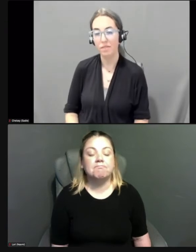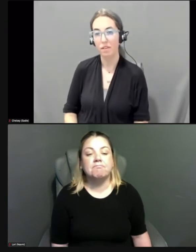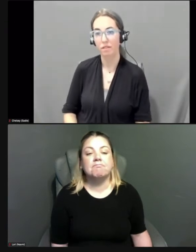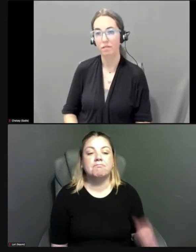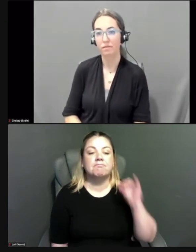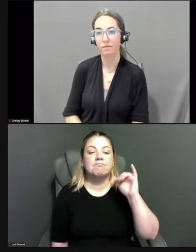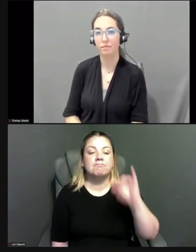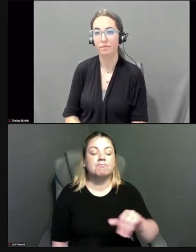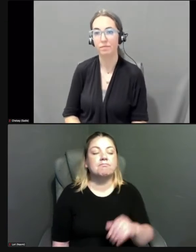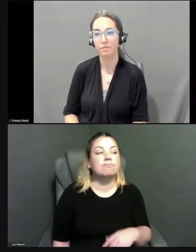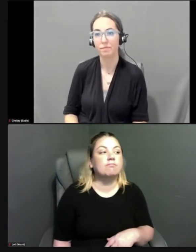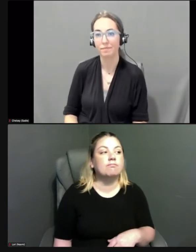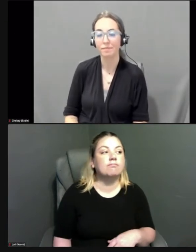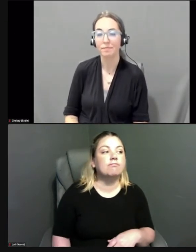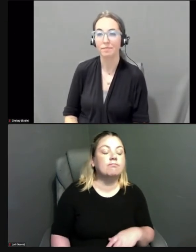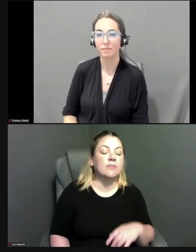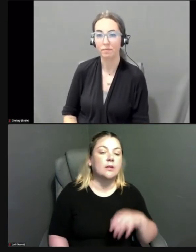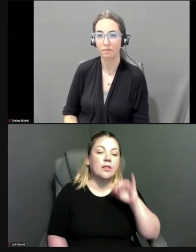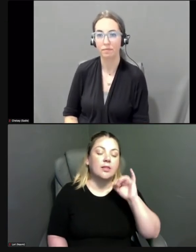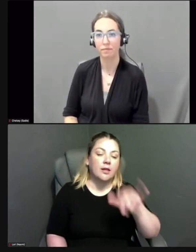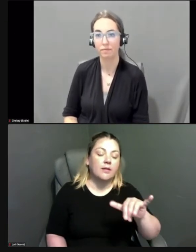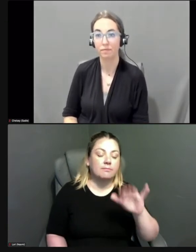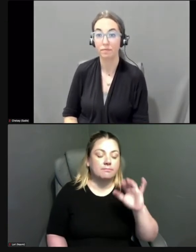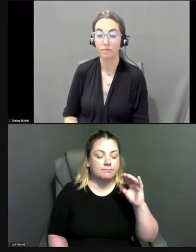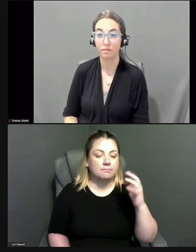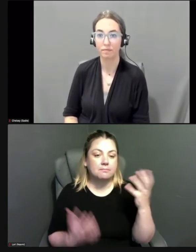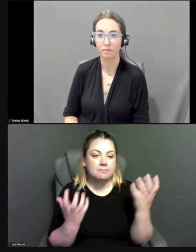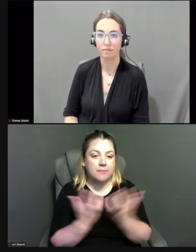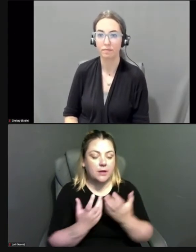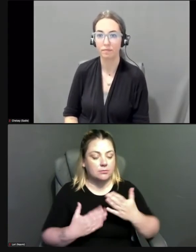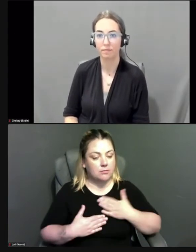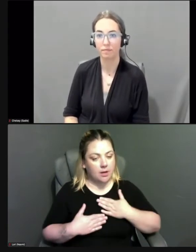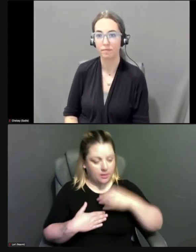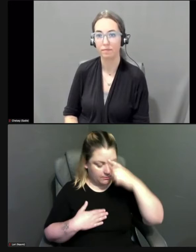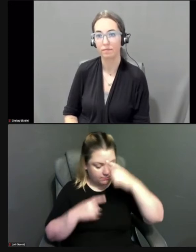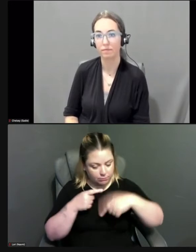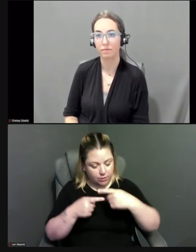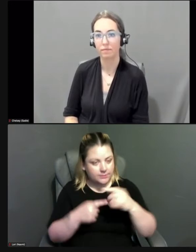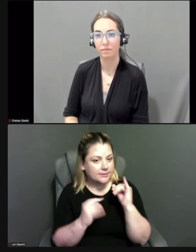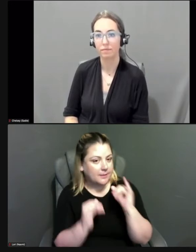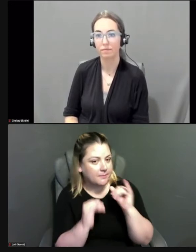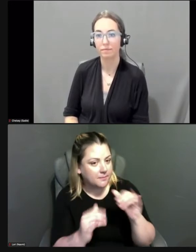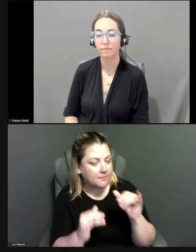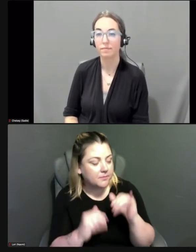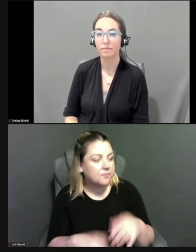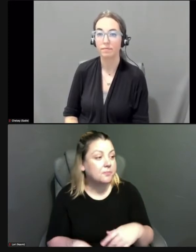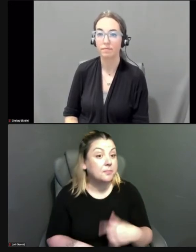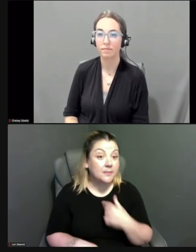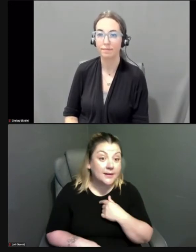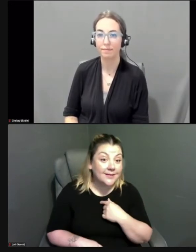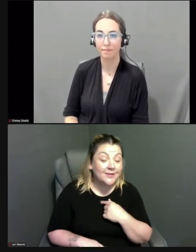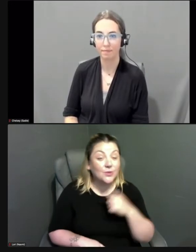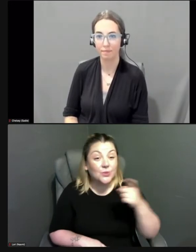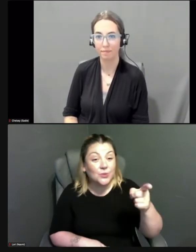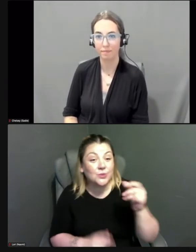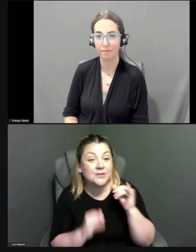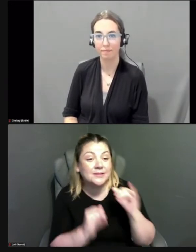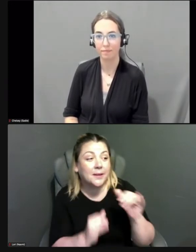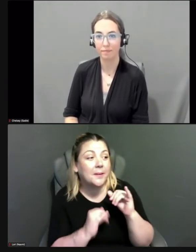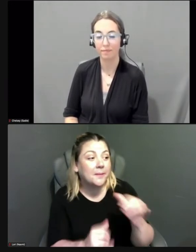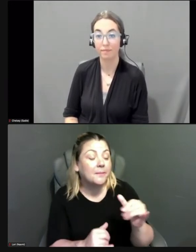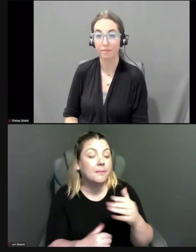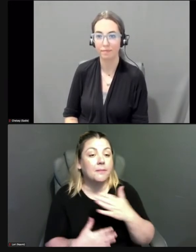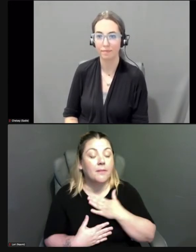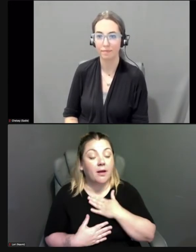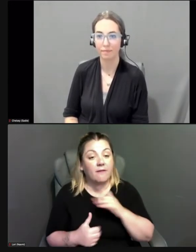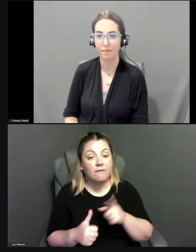my process too. You know, I think the biggest thing that has changed for me over the years is that, like, just like you, my initial experience of all this stuff